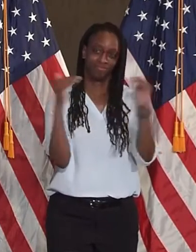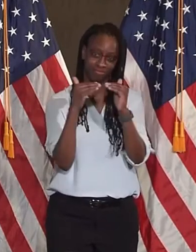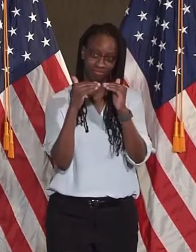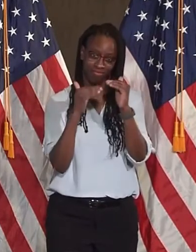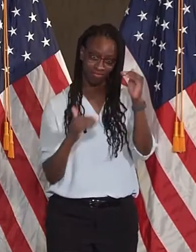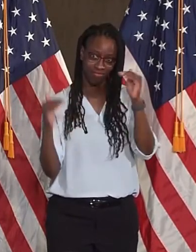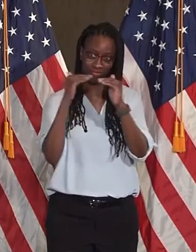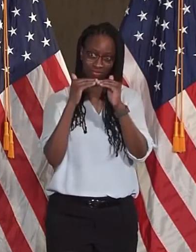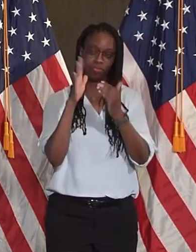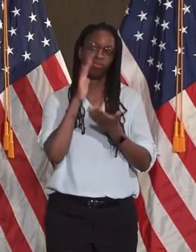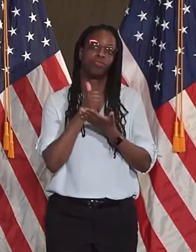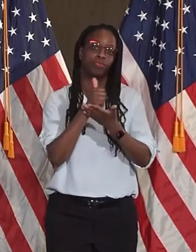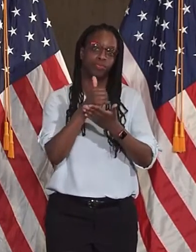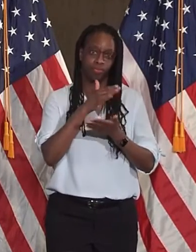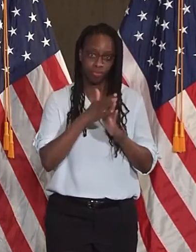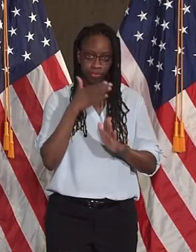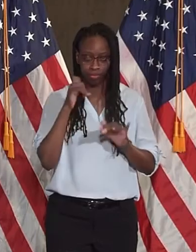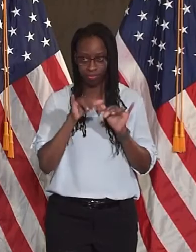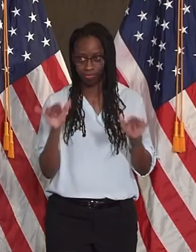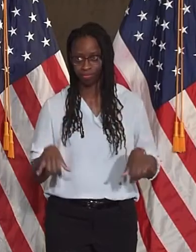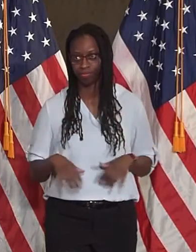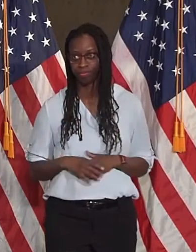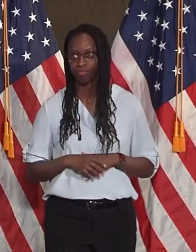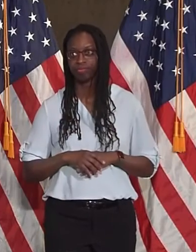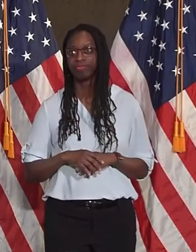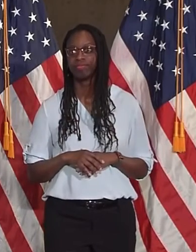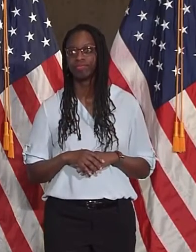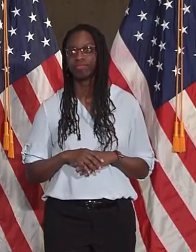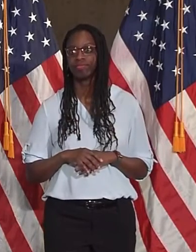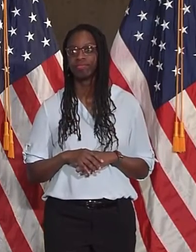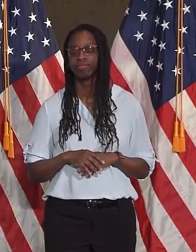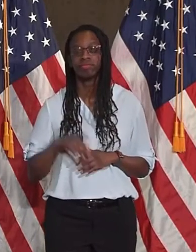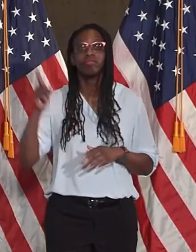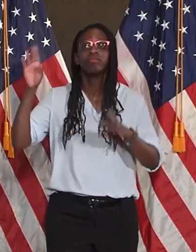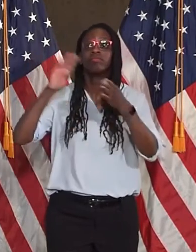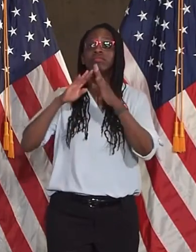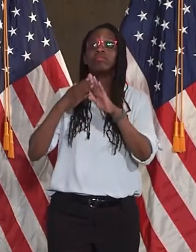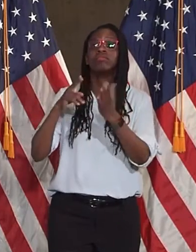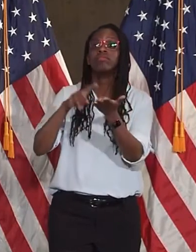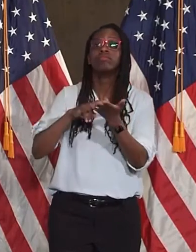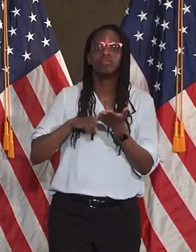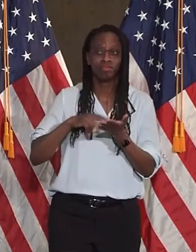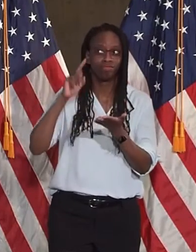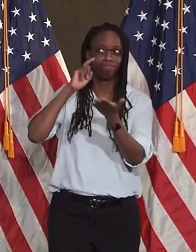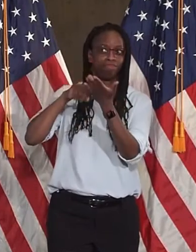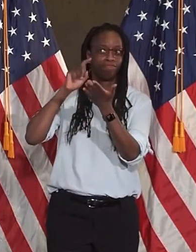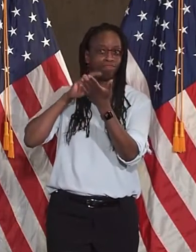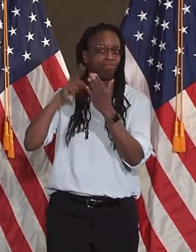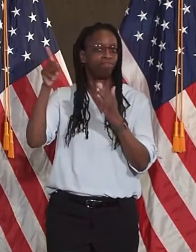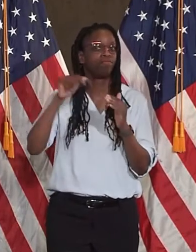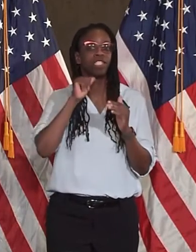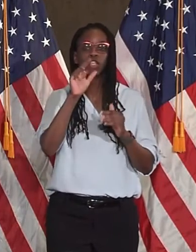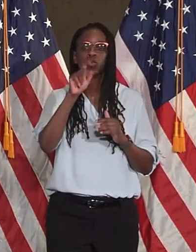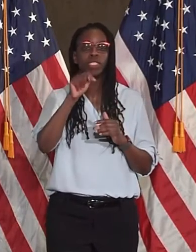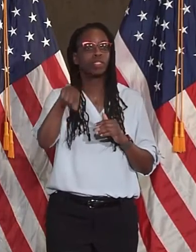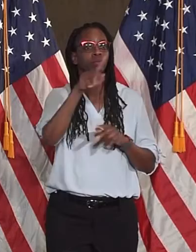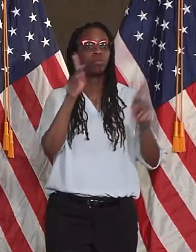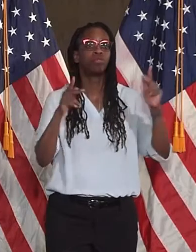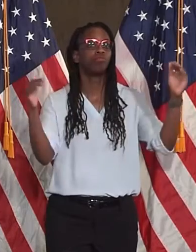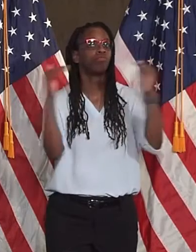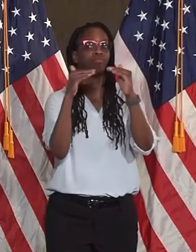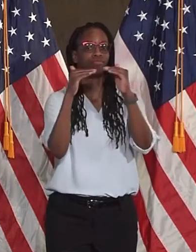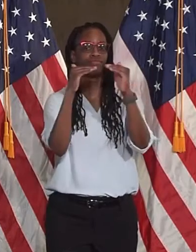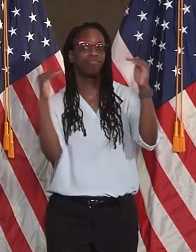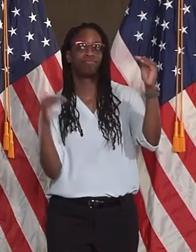enormous inequality in our city contracts. Entrepreneurs of color who deserve a fair shot at doing business